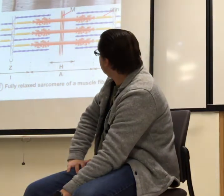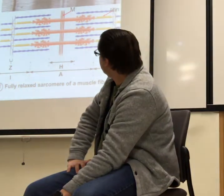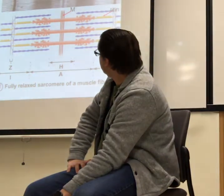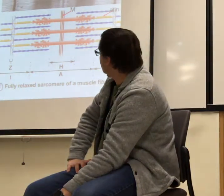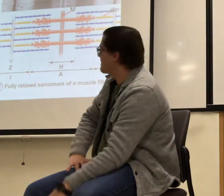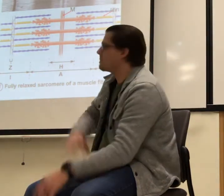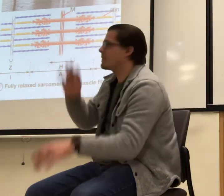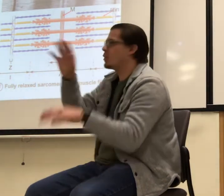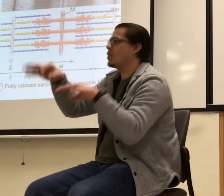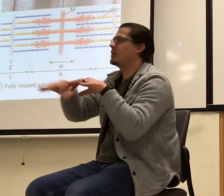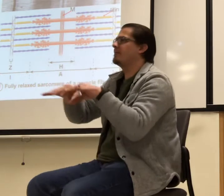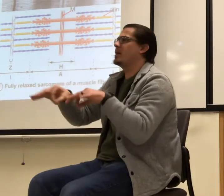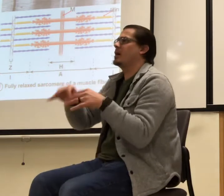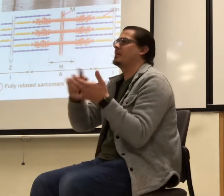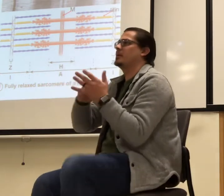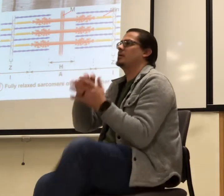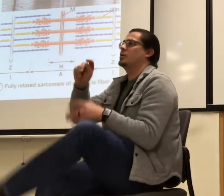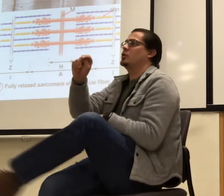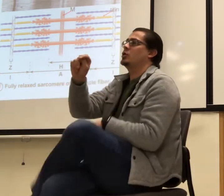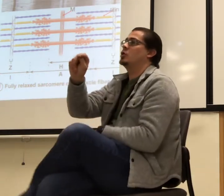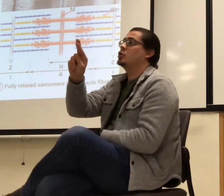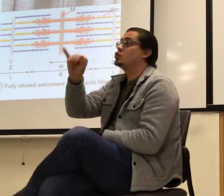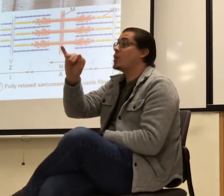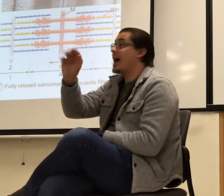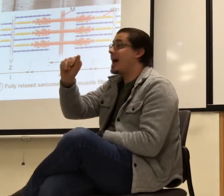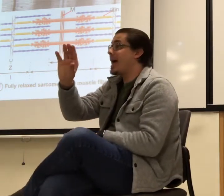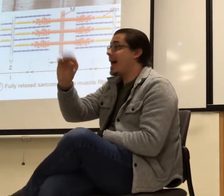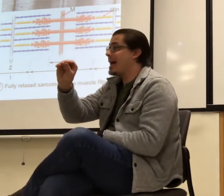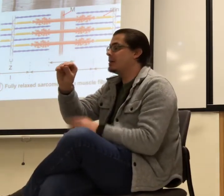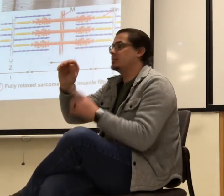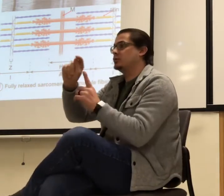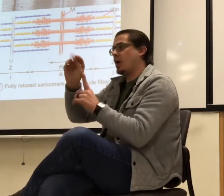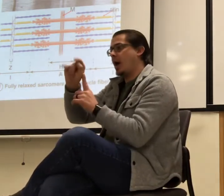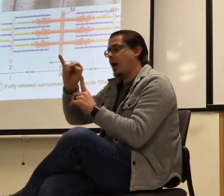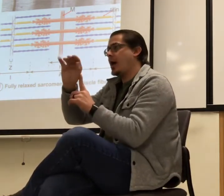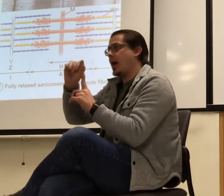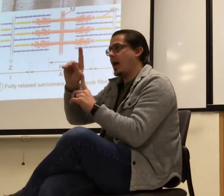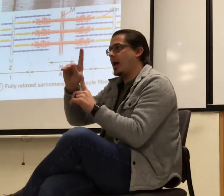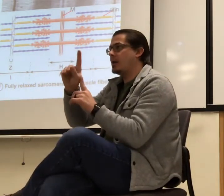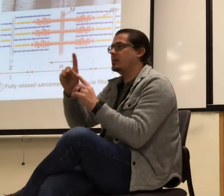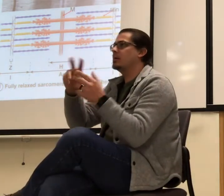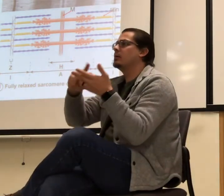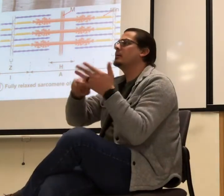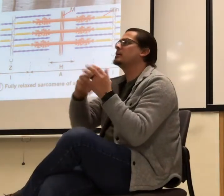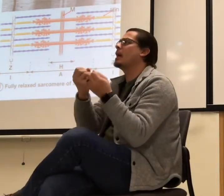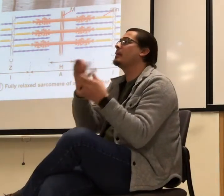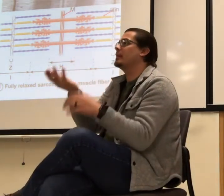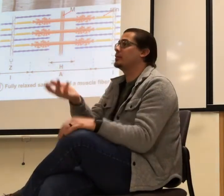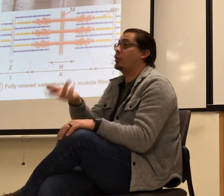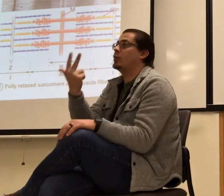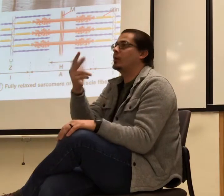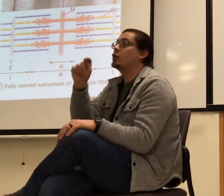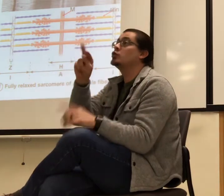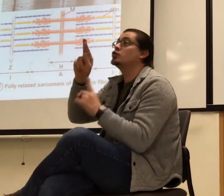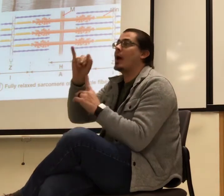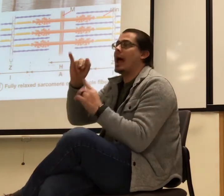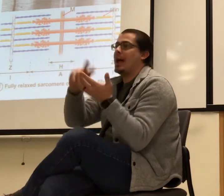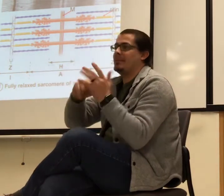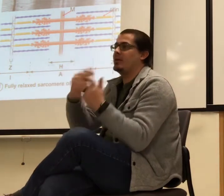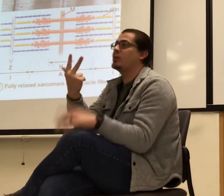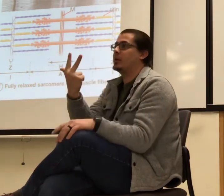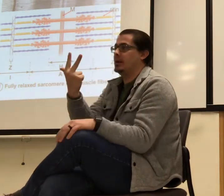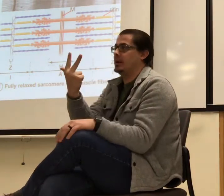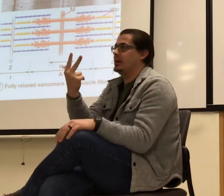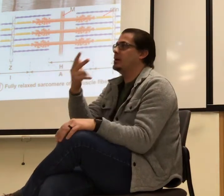I'll define what that is. Triad implies how many things, though? 3. So at each of those Iban structures, there's this